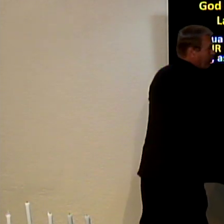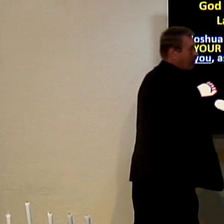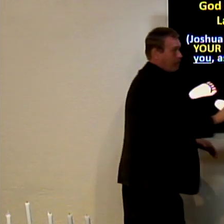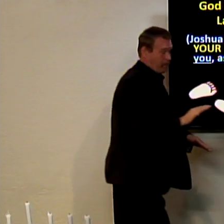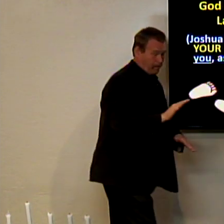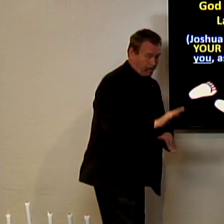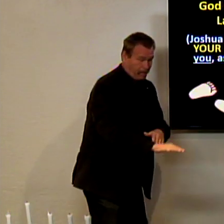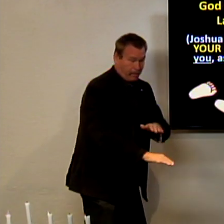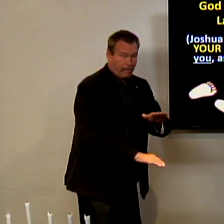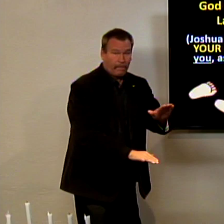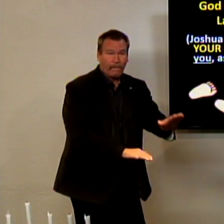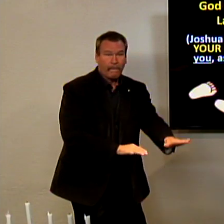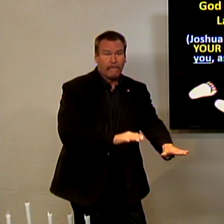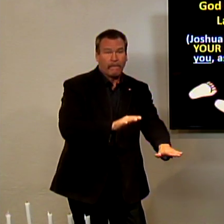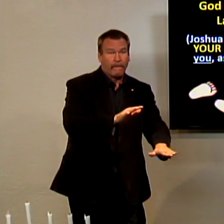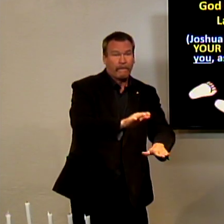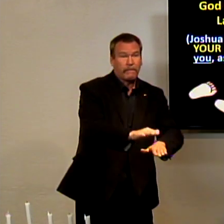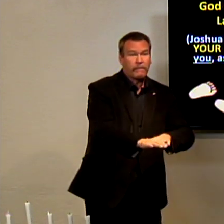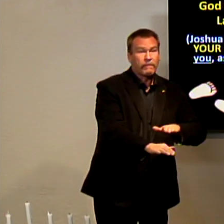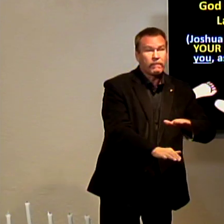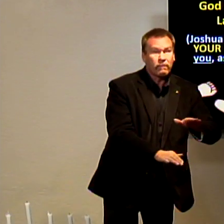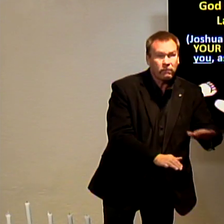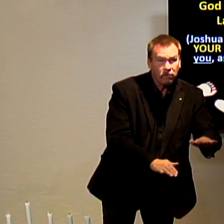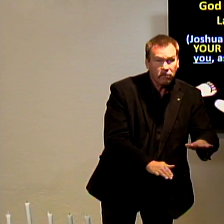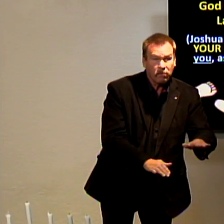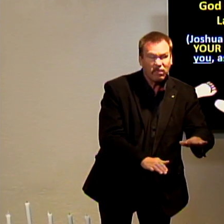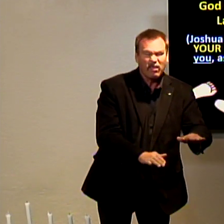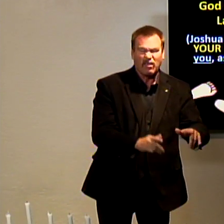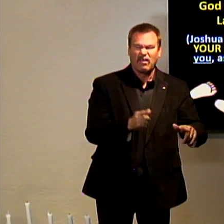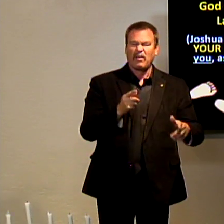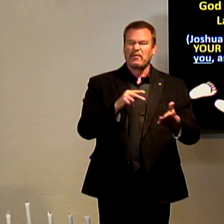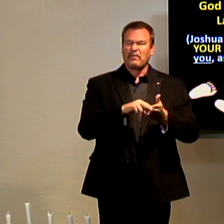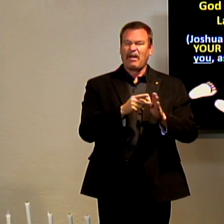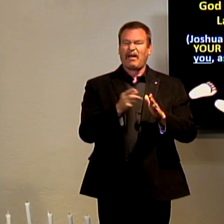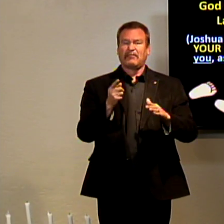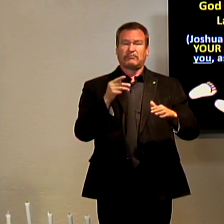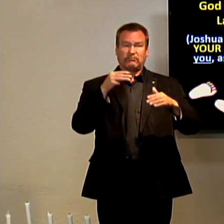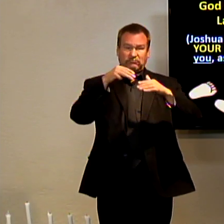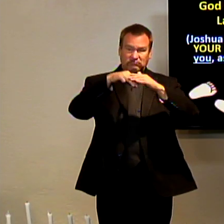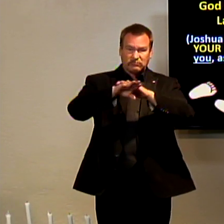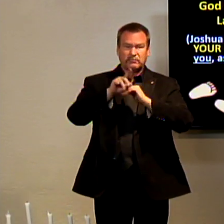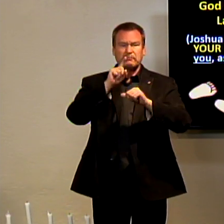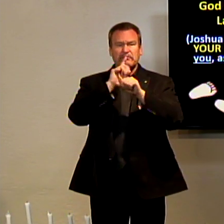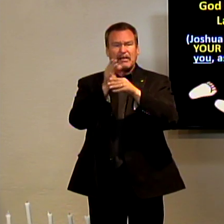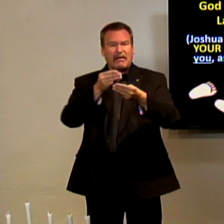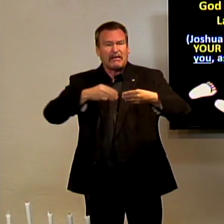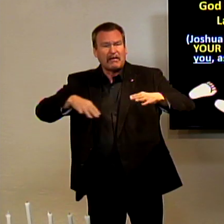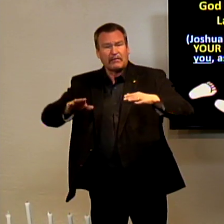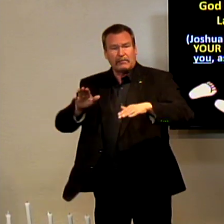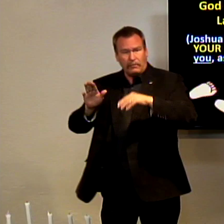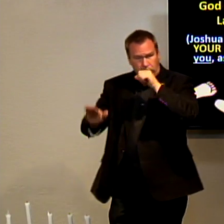and the imprints of the toes and everything making footprints. So he's saying every place that you walk